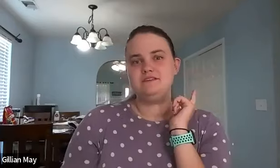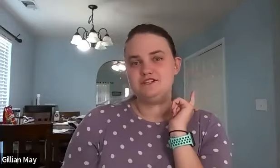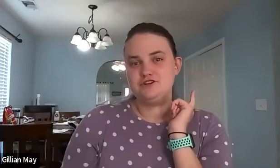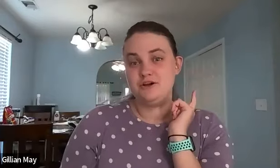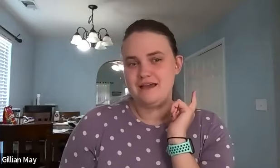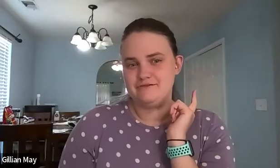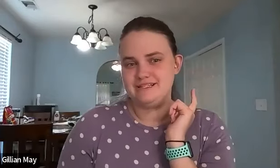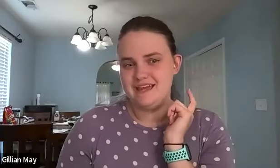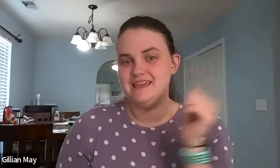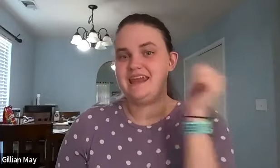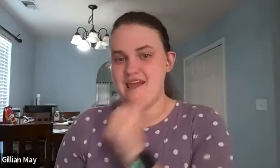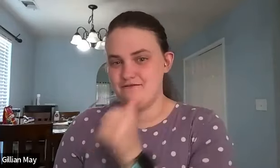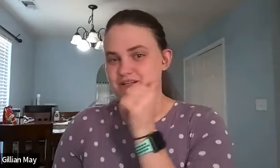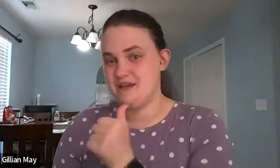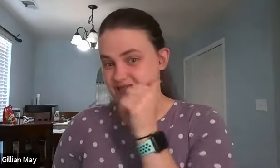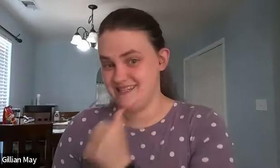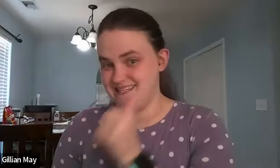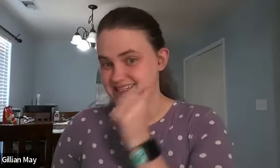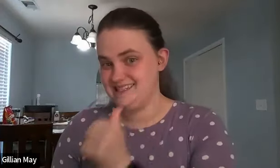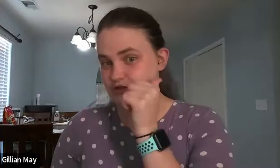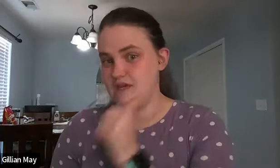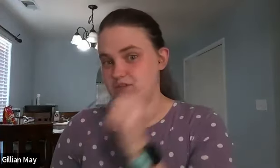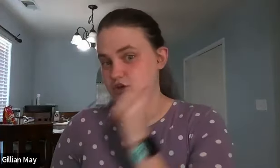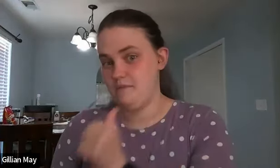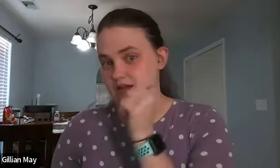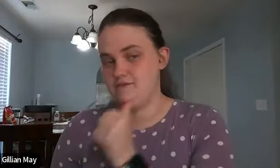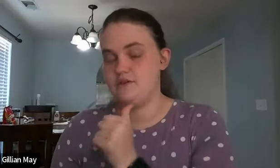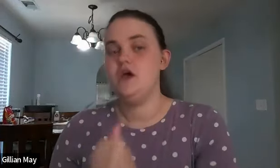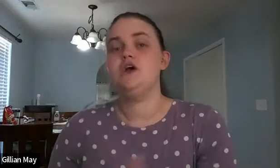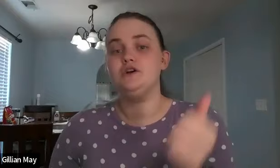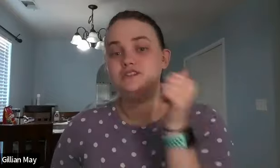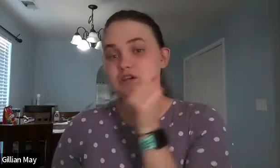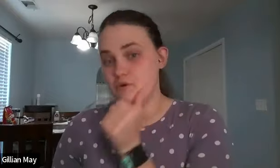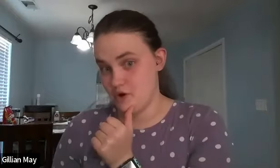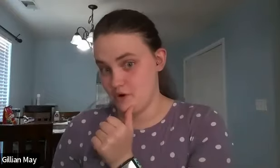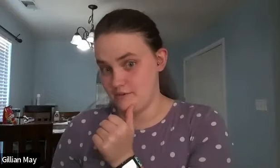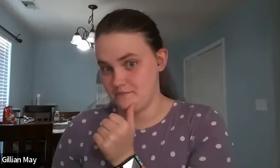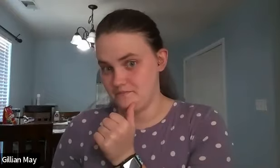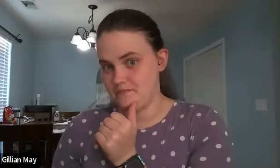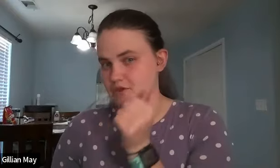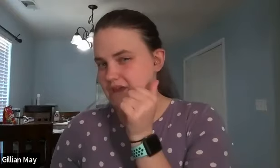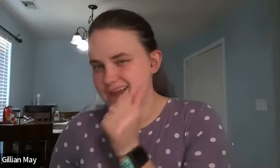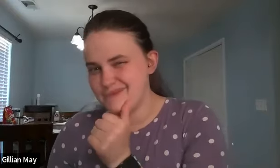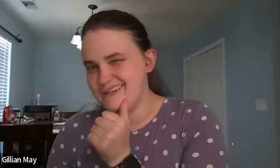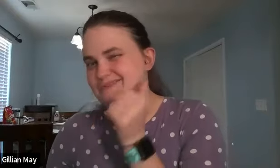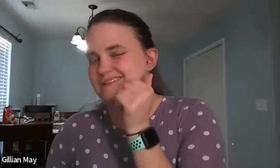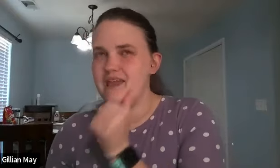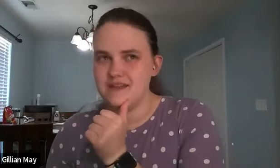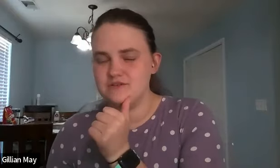think I showed y'all every day, and every day was this. You keep just going back and forth. Girl's going to go girl. You can't, I mean, you can do it